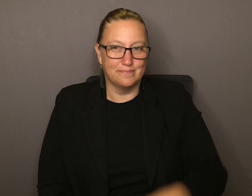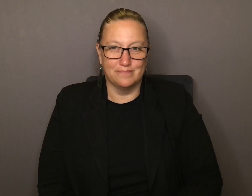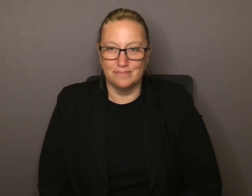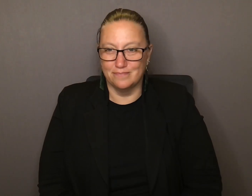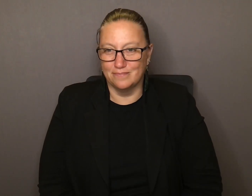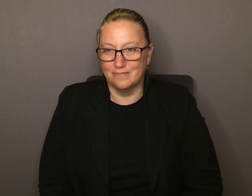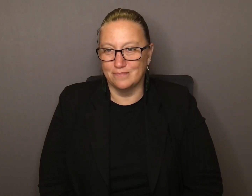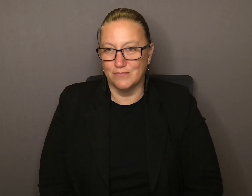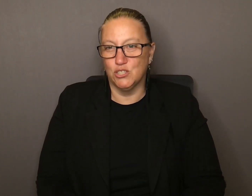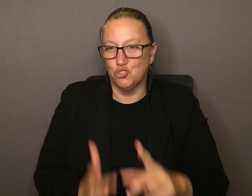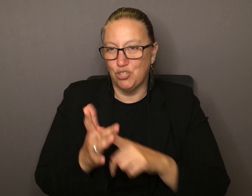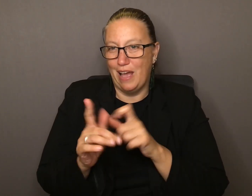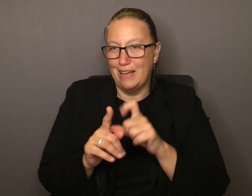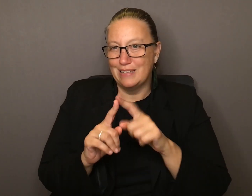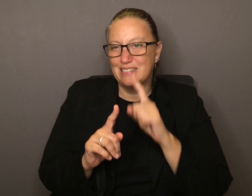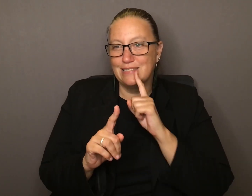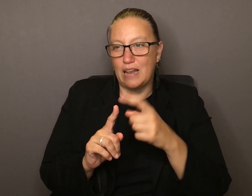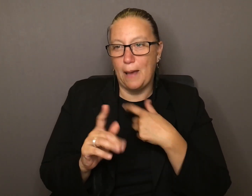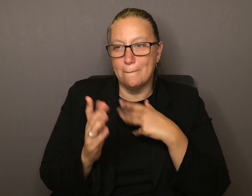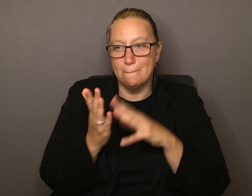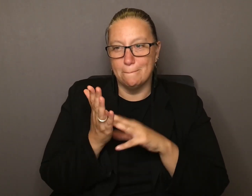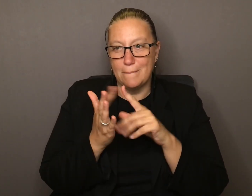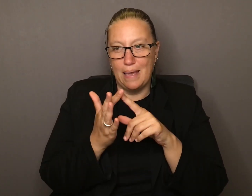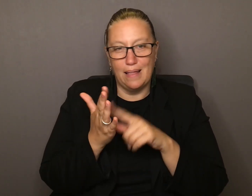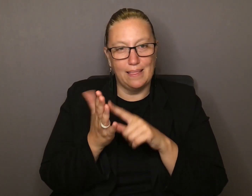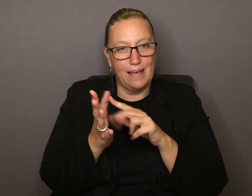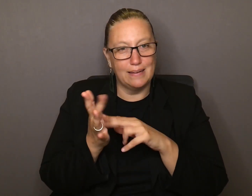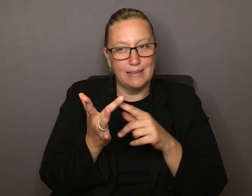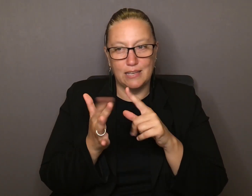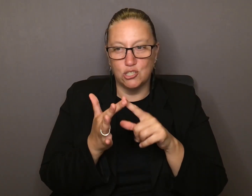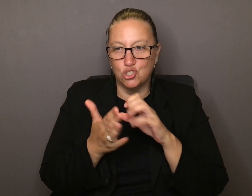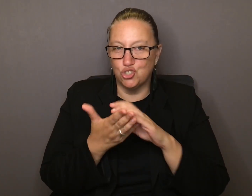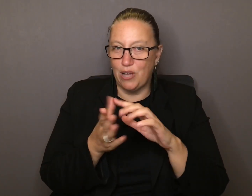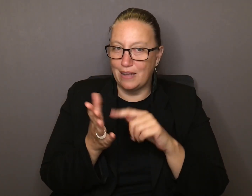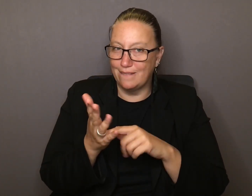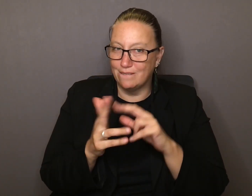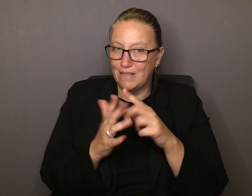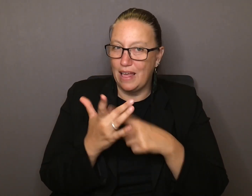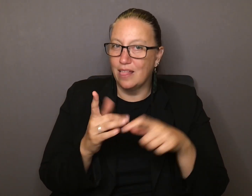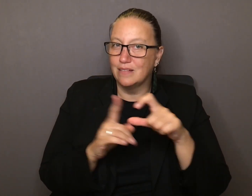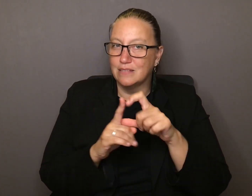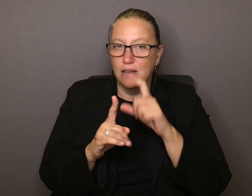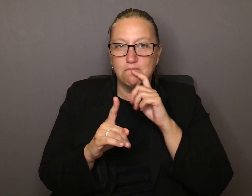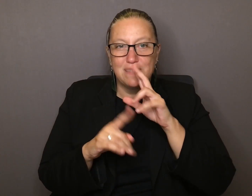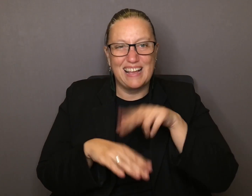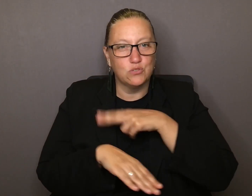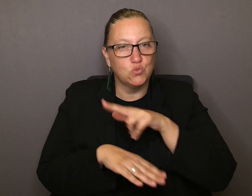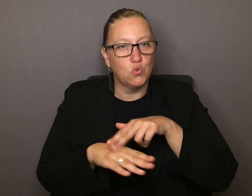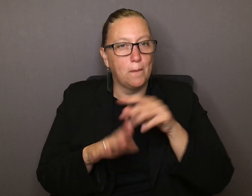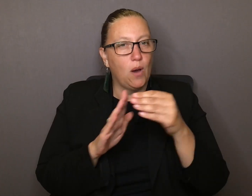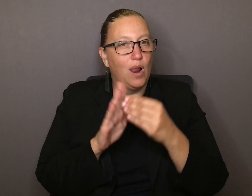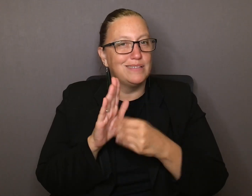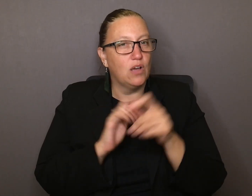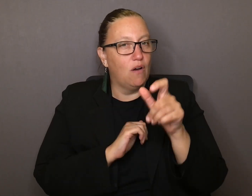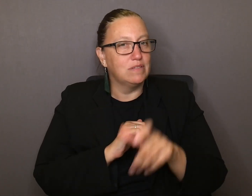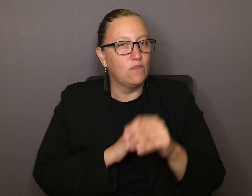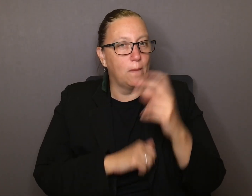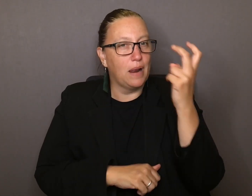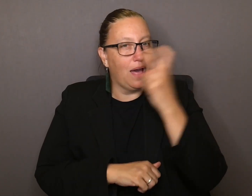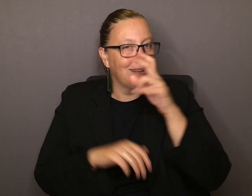Jade said, I am Melanie Chatfield, National Policy Officer with Blind Citizens Australia. We're governed and managed by people who are